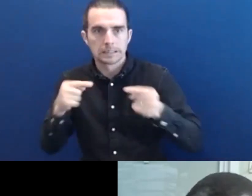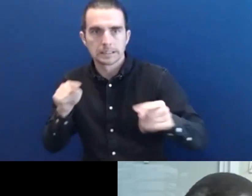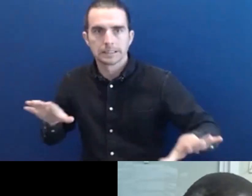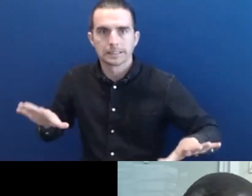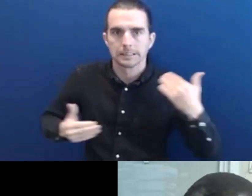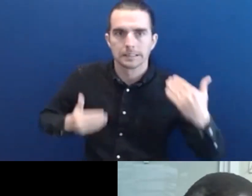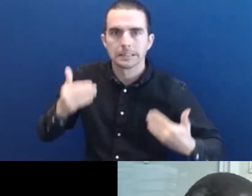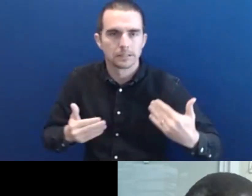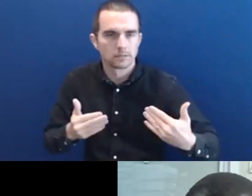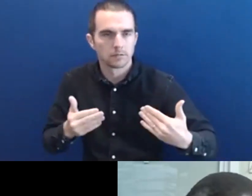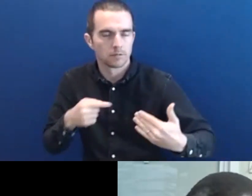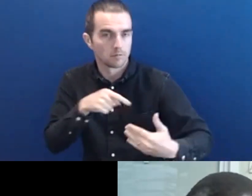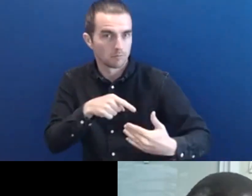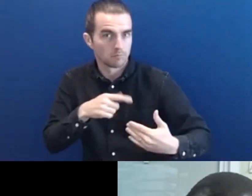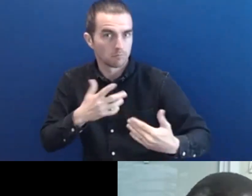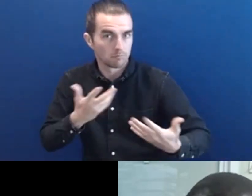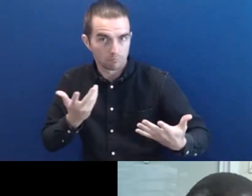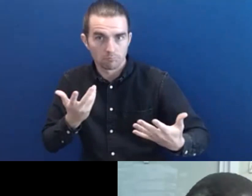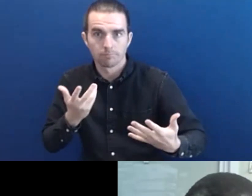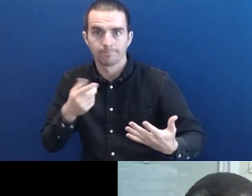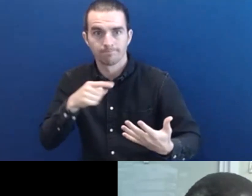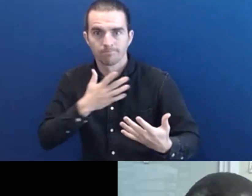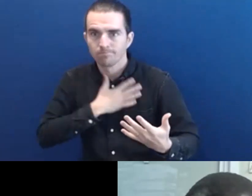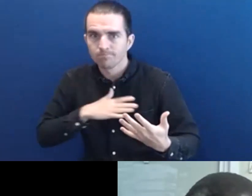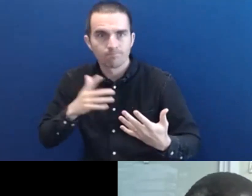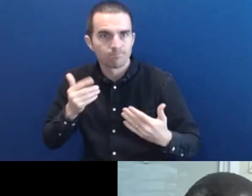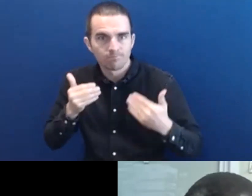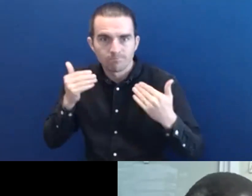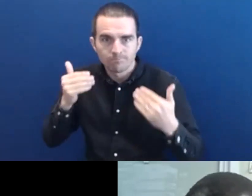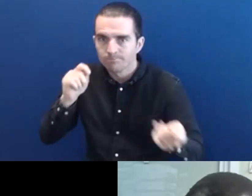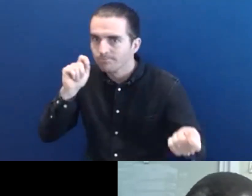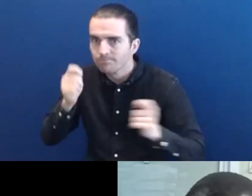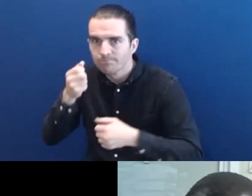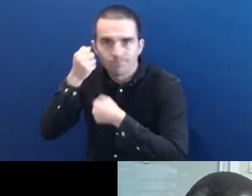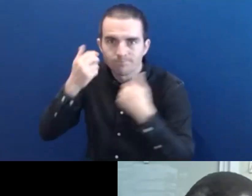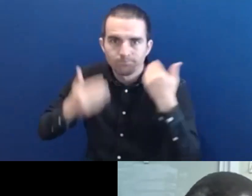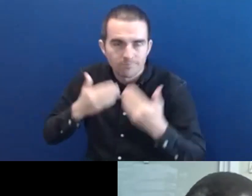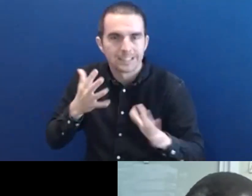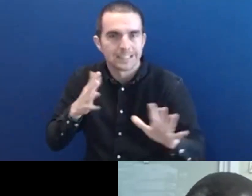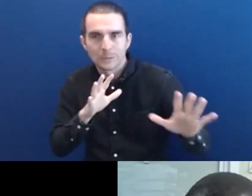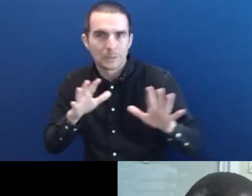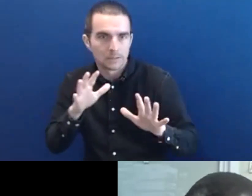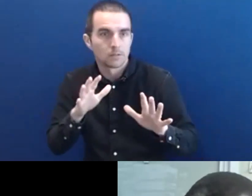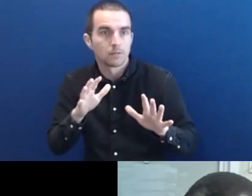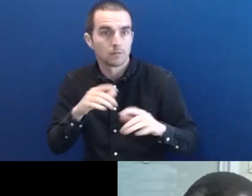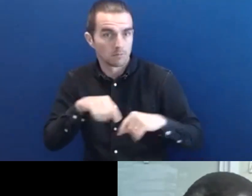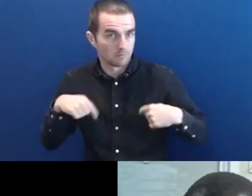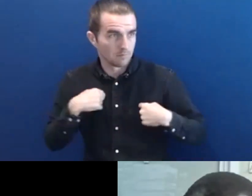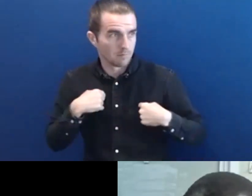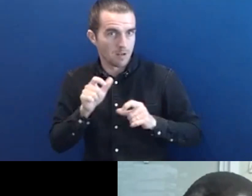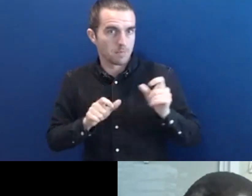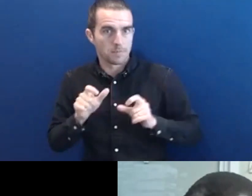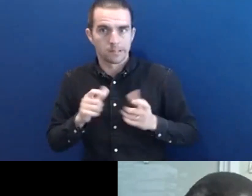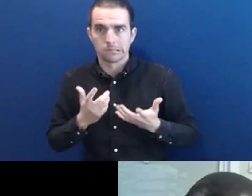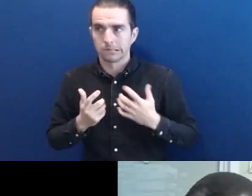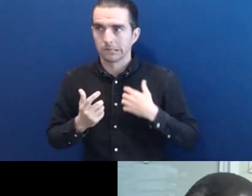the rural areas, to the outskirts, because of the insecurity. So these are some of